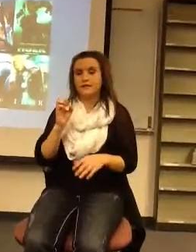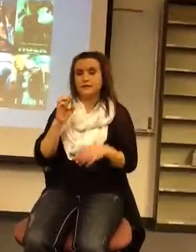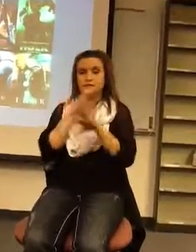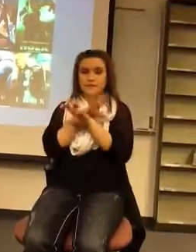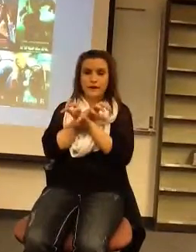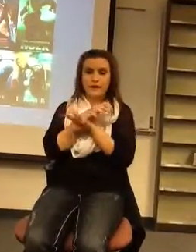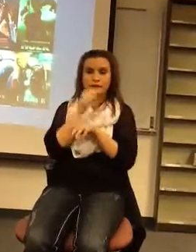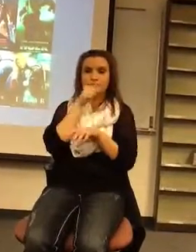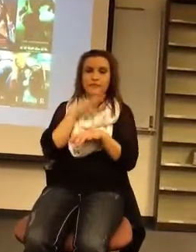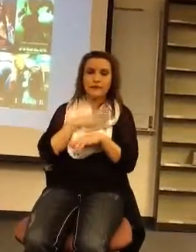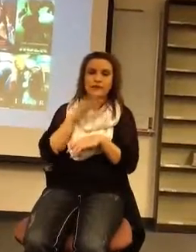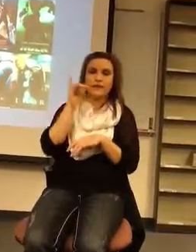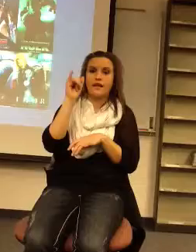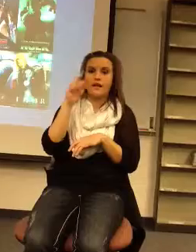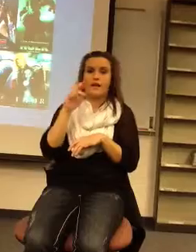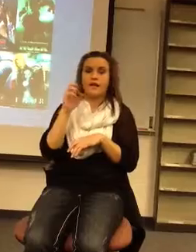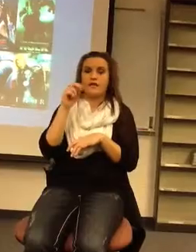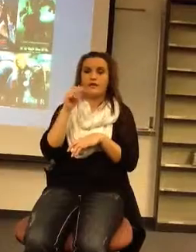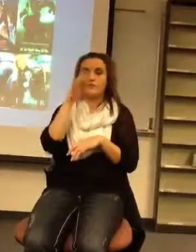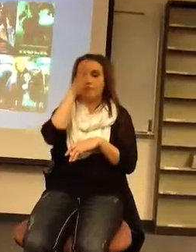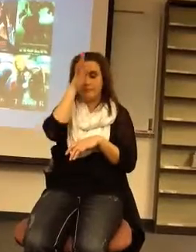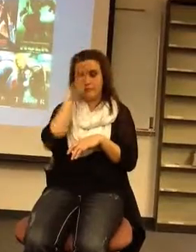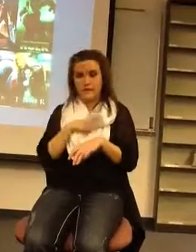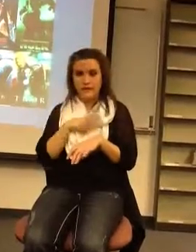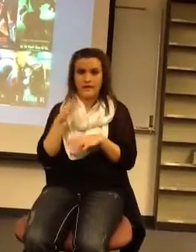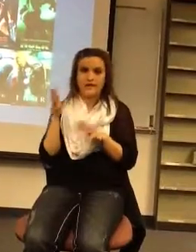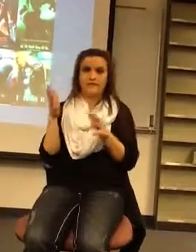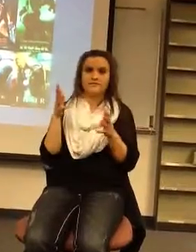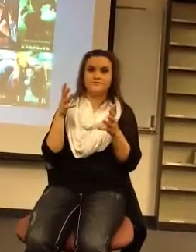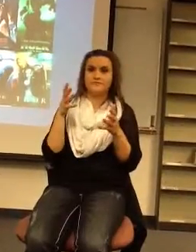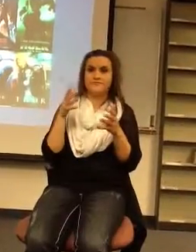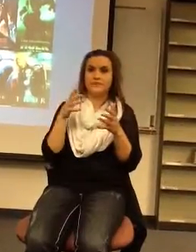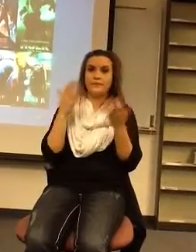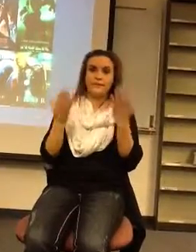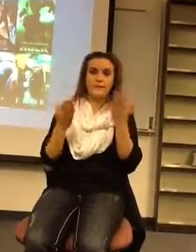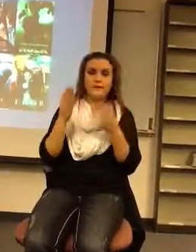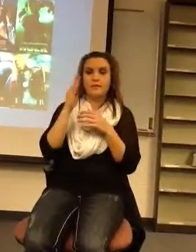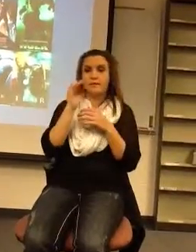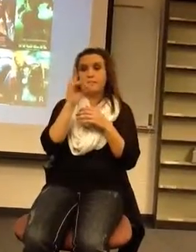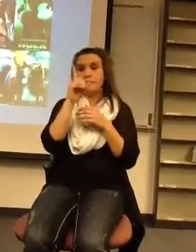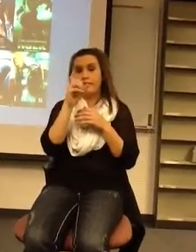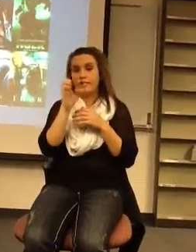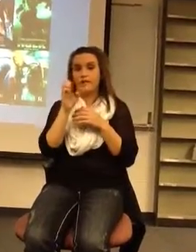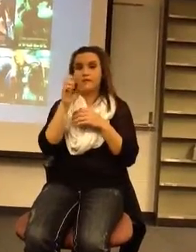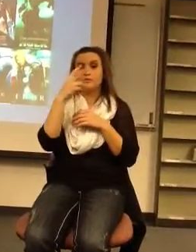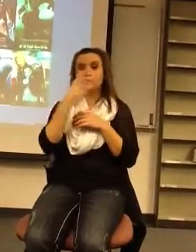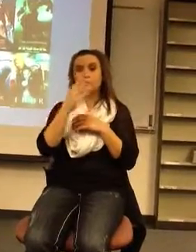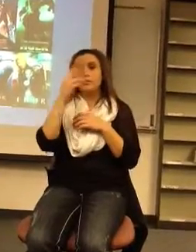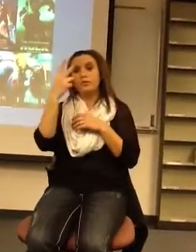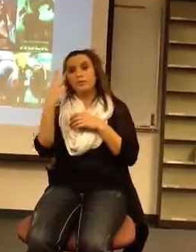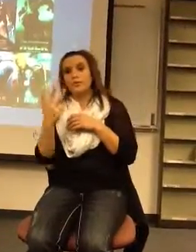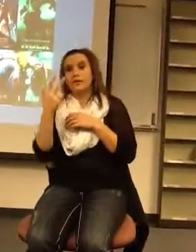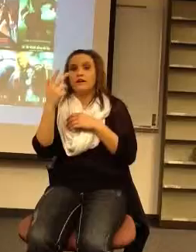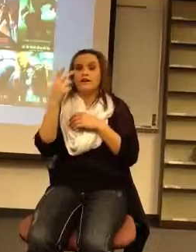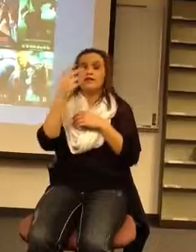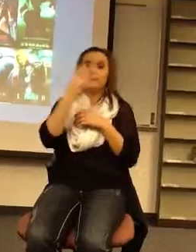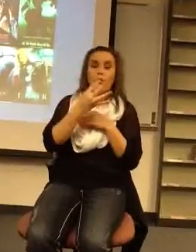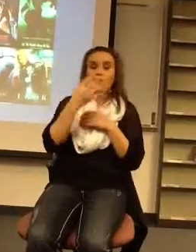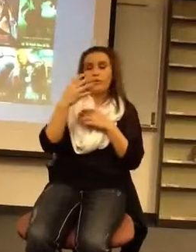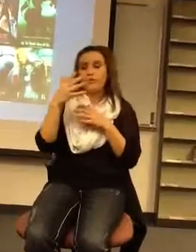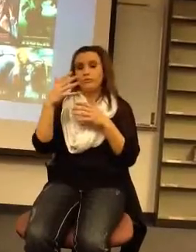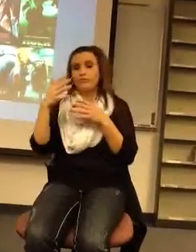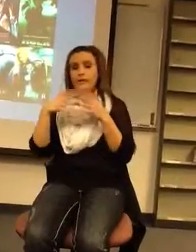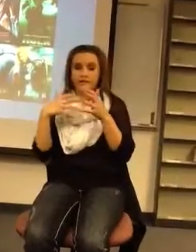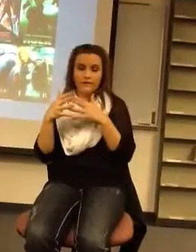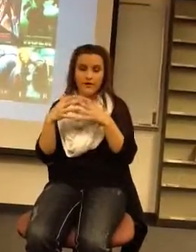Four, or Iron Man, or Blade, or Thor. Maybe you saw Blade 2 and Blade 3. Maybe you saw Iron Man 2. Maybe you saw Fantastic Four